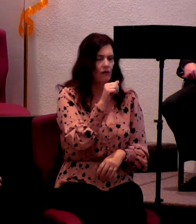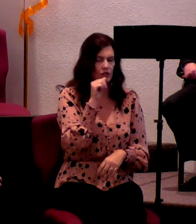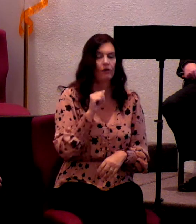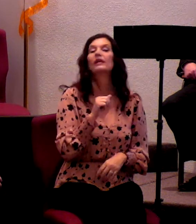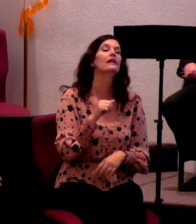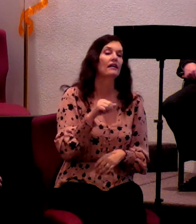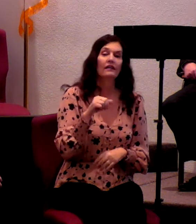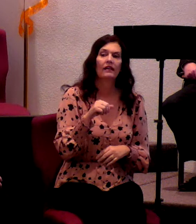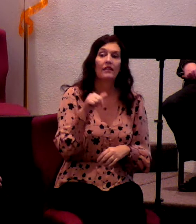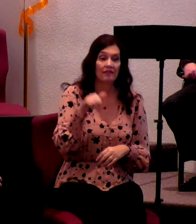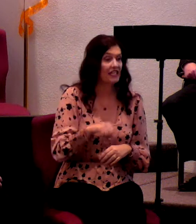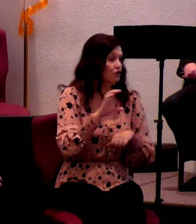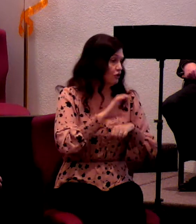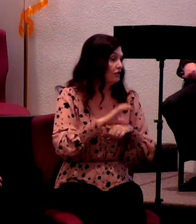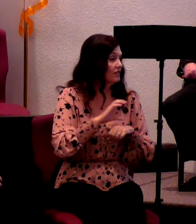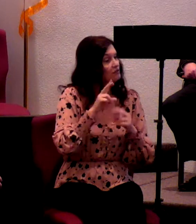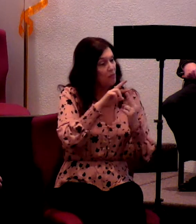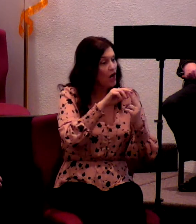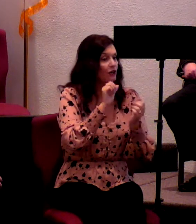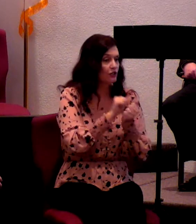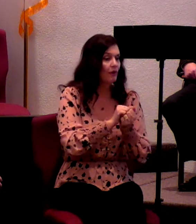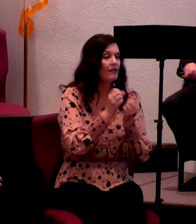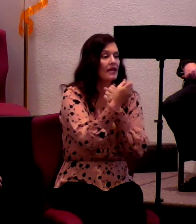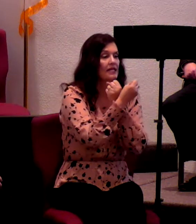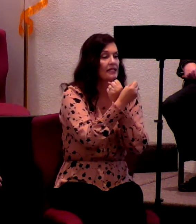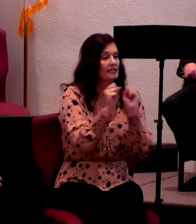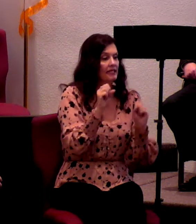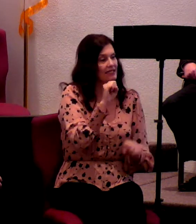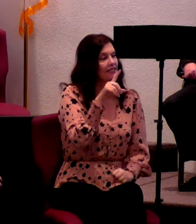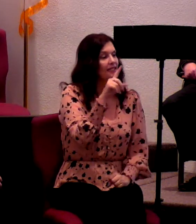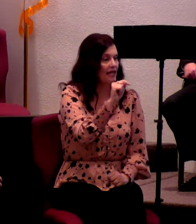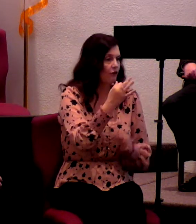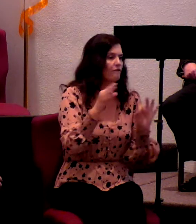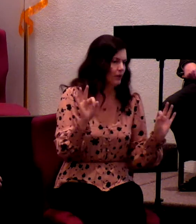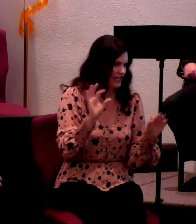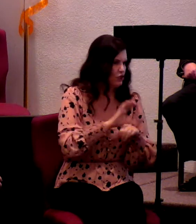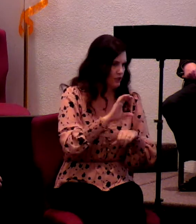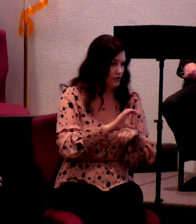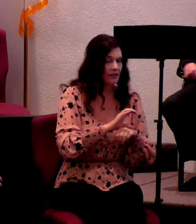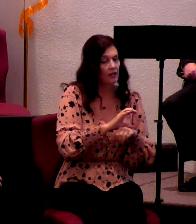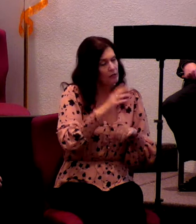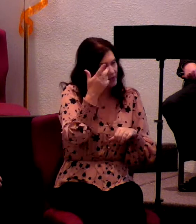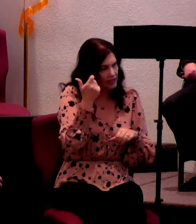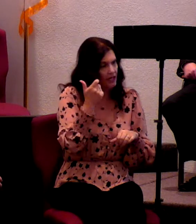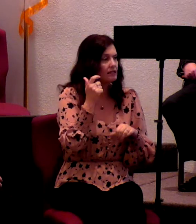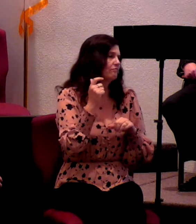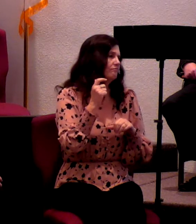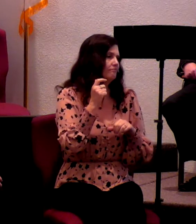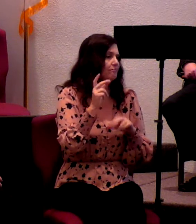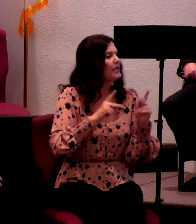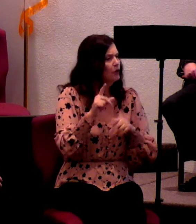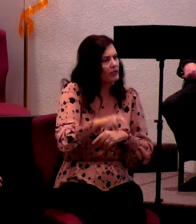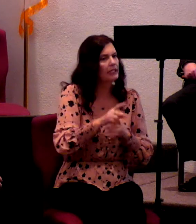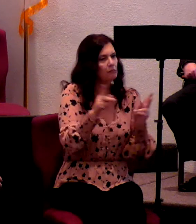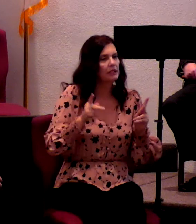this church has partnered at times with Set Free. People who need a place that will accept them, irrespective